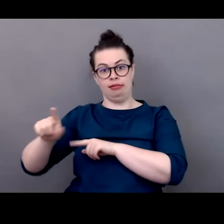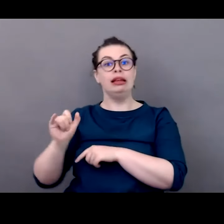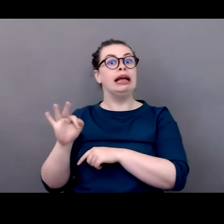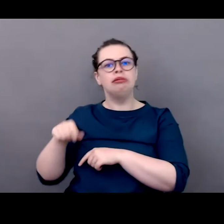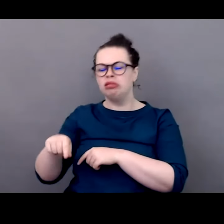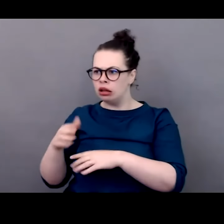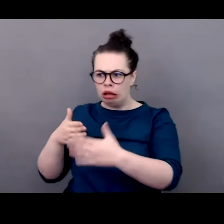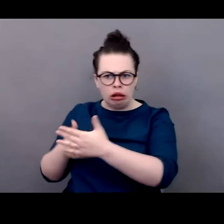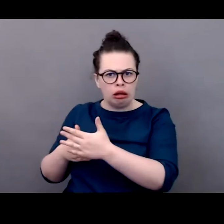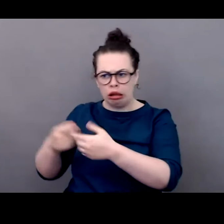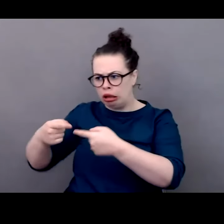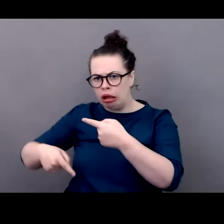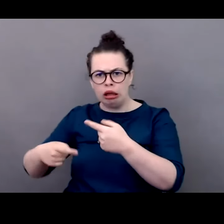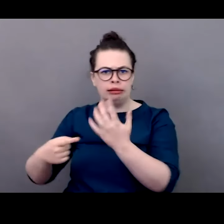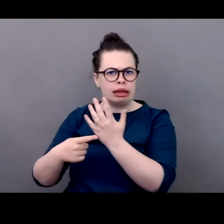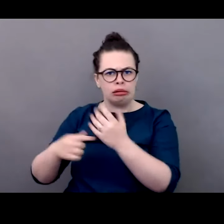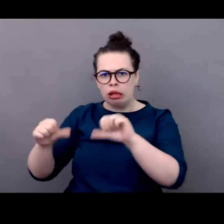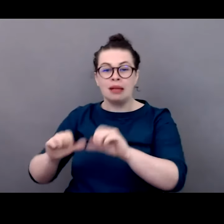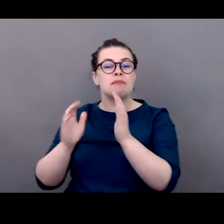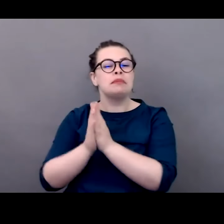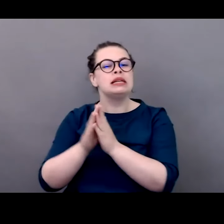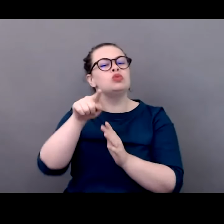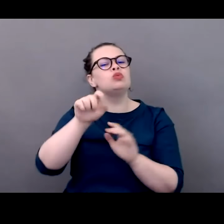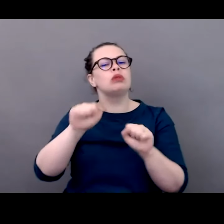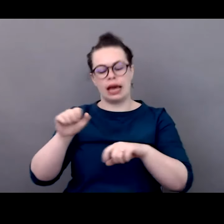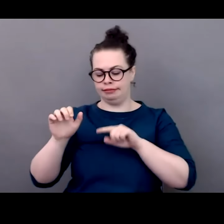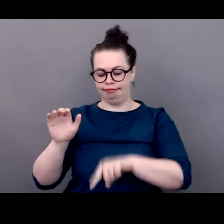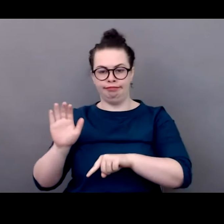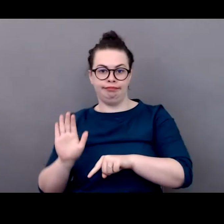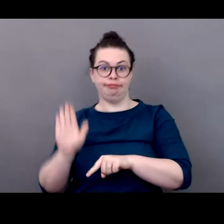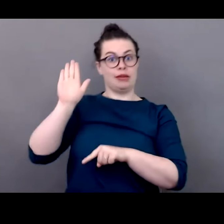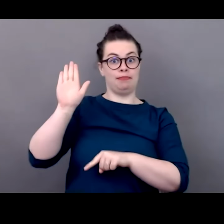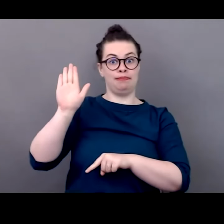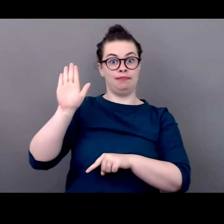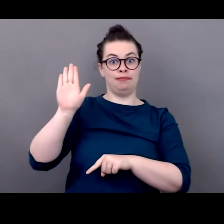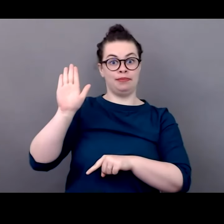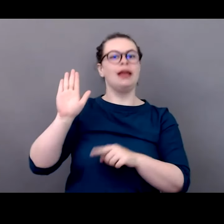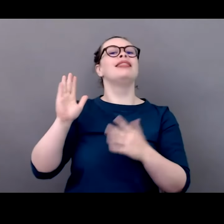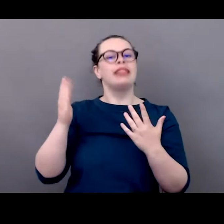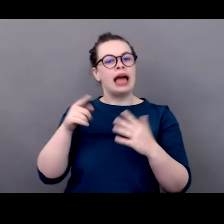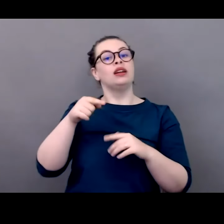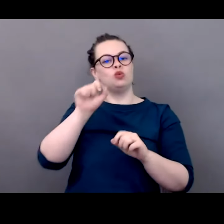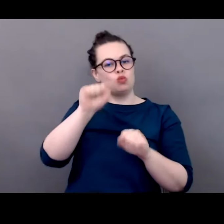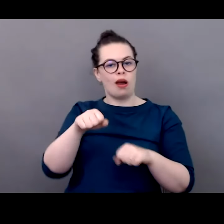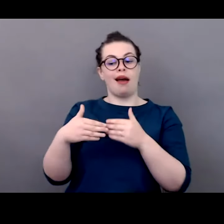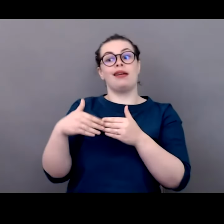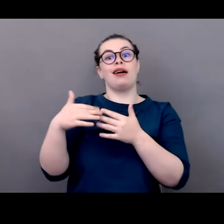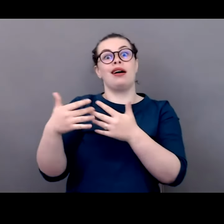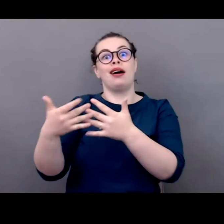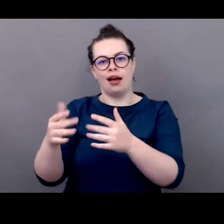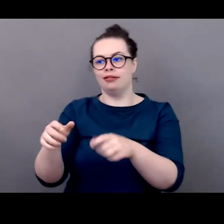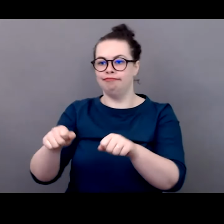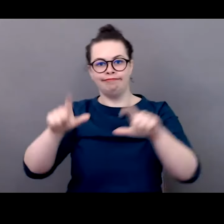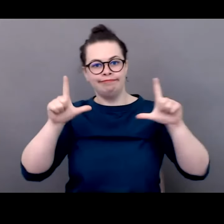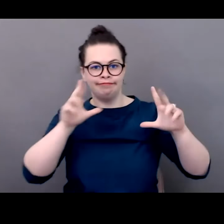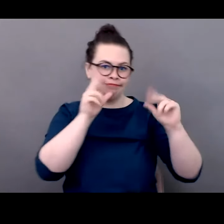function, please raise your virtual hand and you can ask the question during the Q&A at the end. And also, we